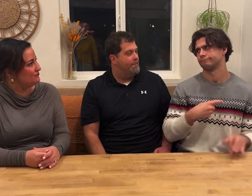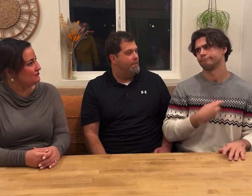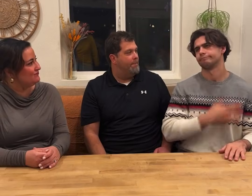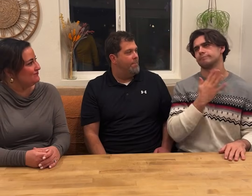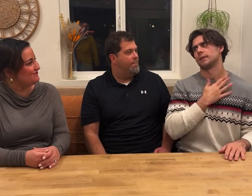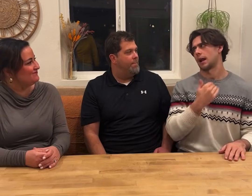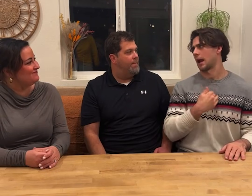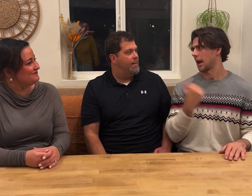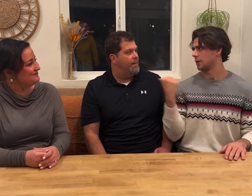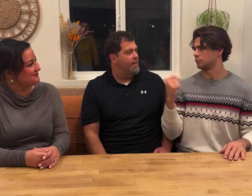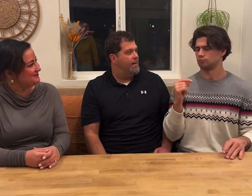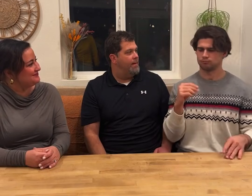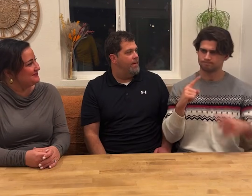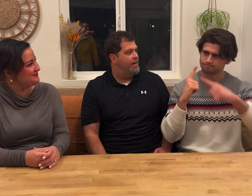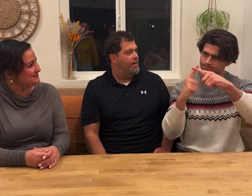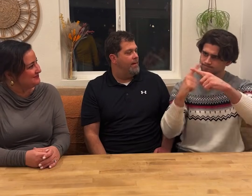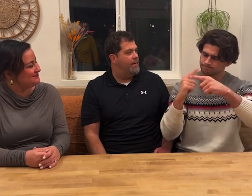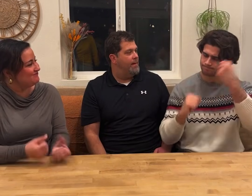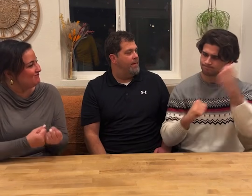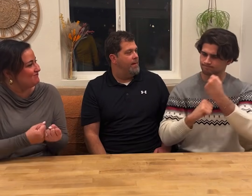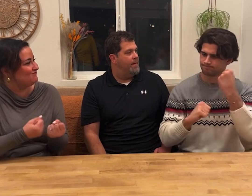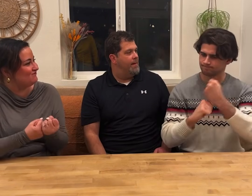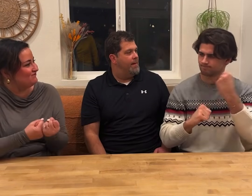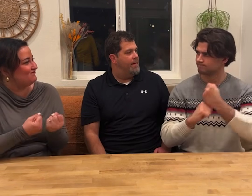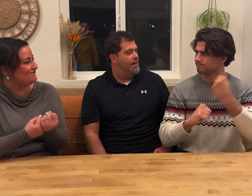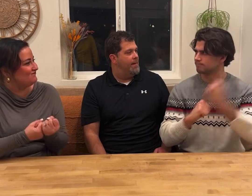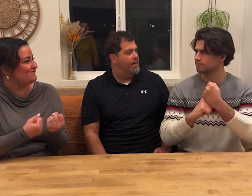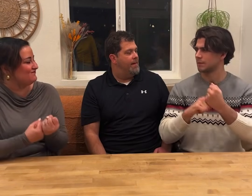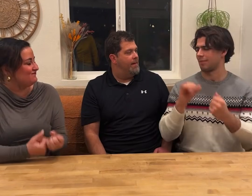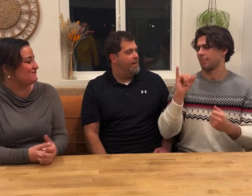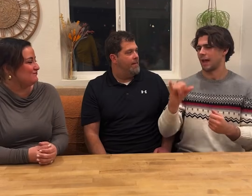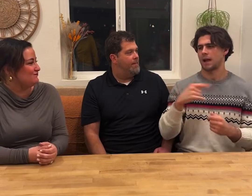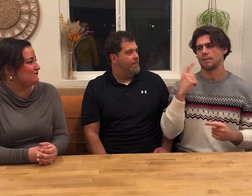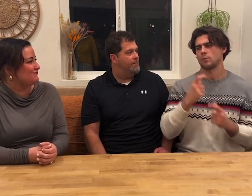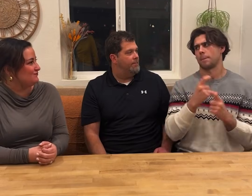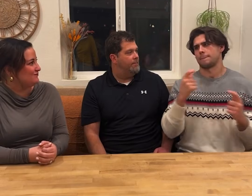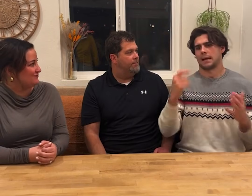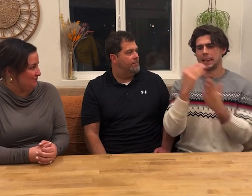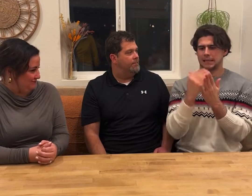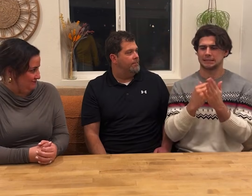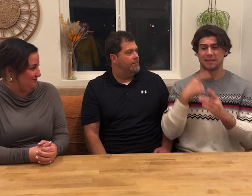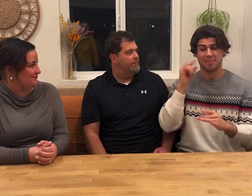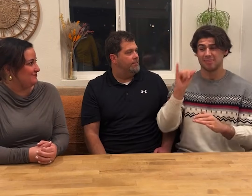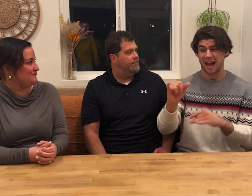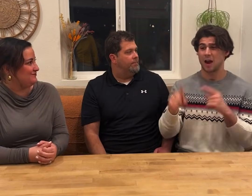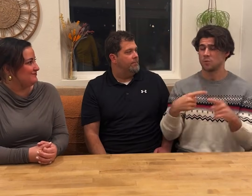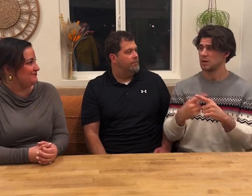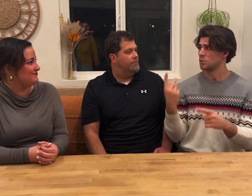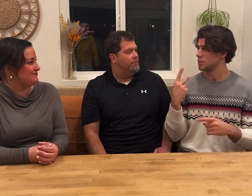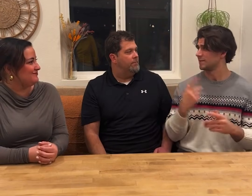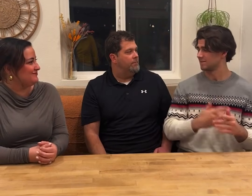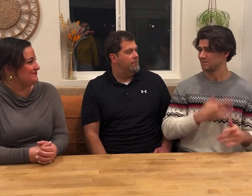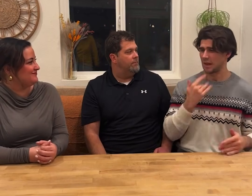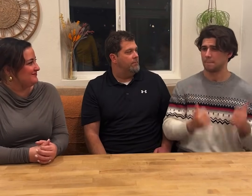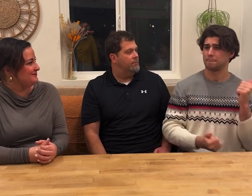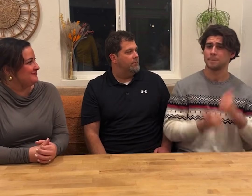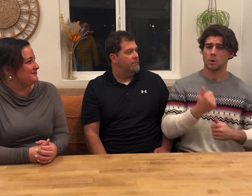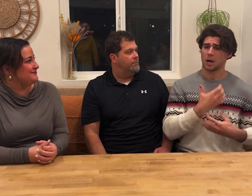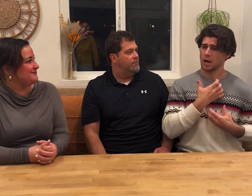was so hard, but I was so happy to have my dad on the sidelines, just remaining as optimistic as possible, rooting me on. I